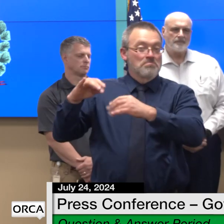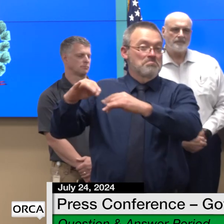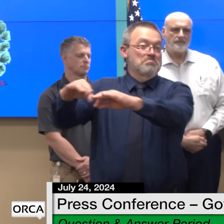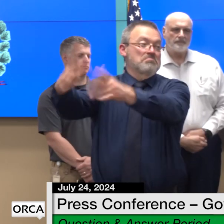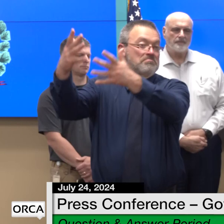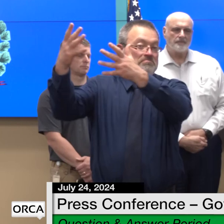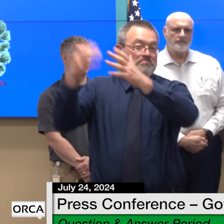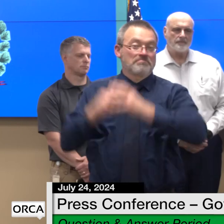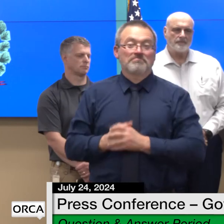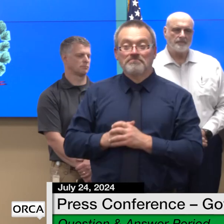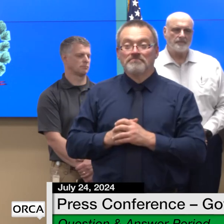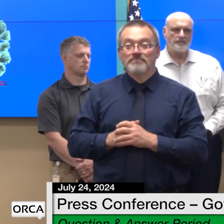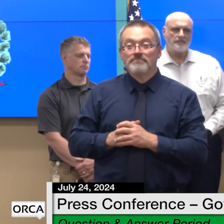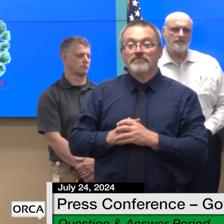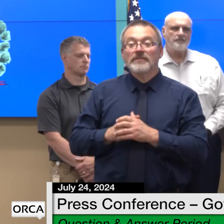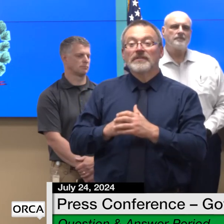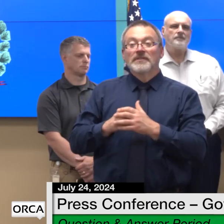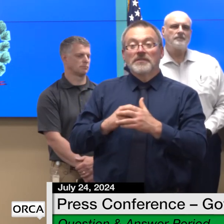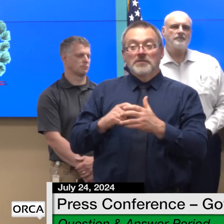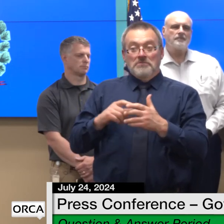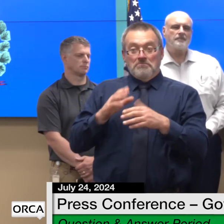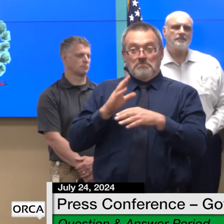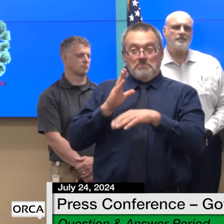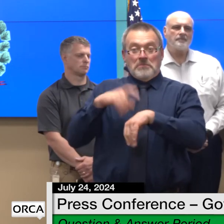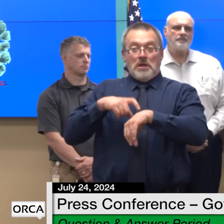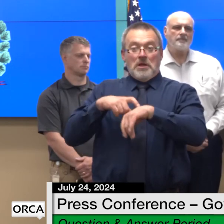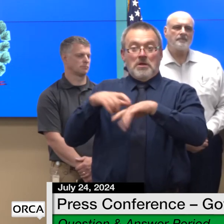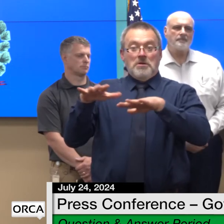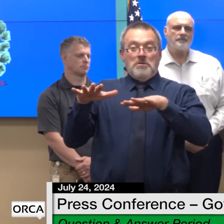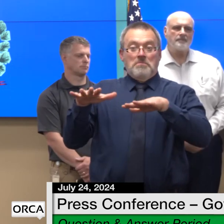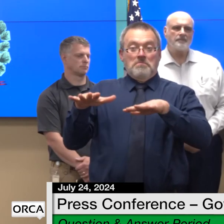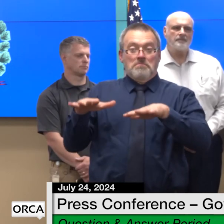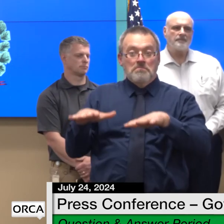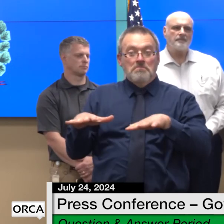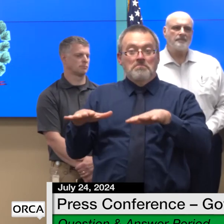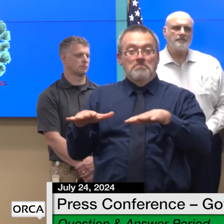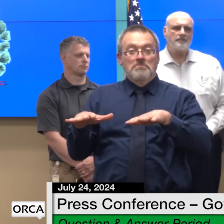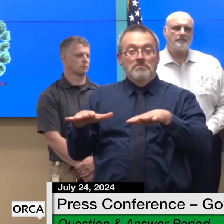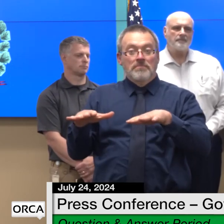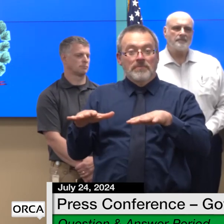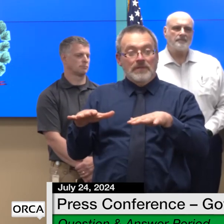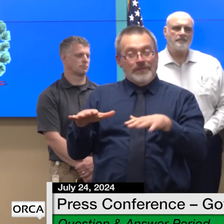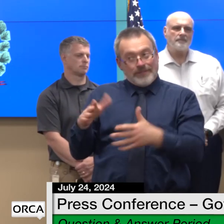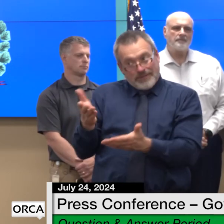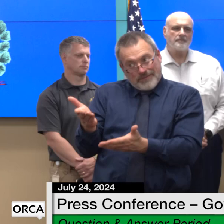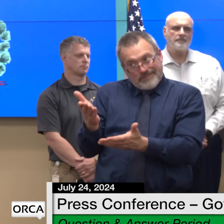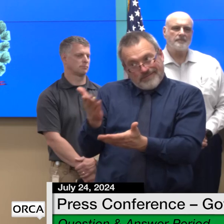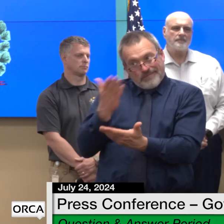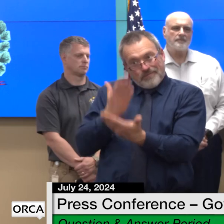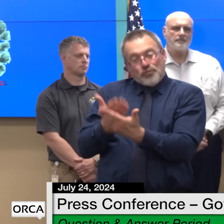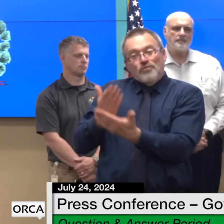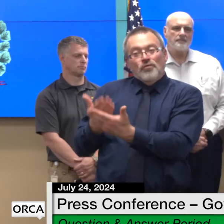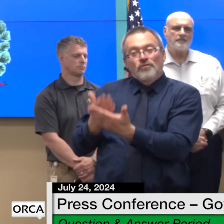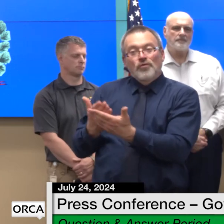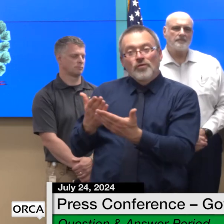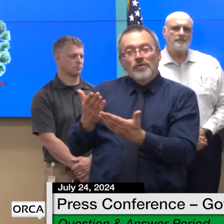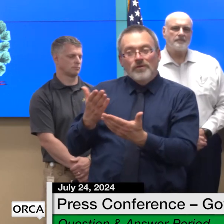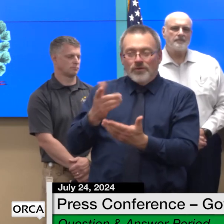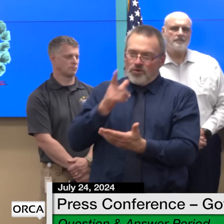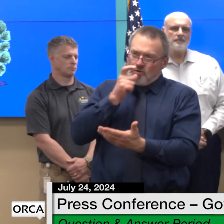But then, you know, as the dust settles, she's going to have to prove herself. She's going to have to tell us who she